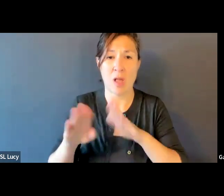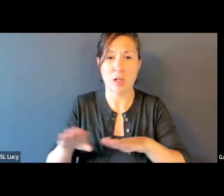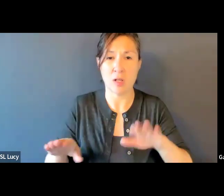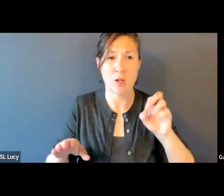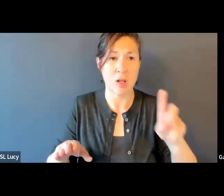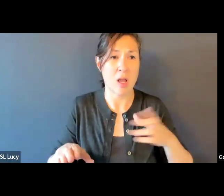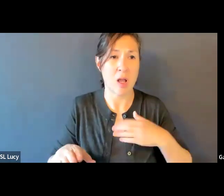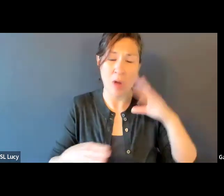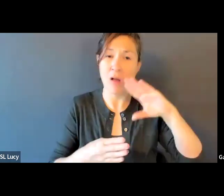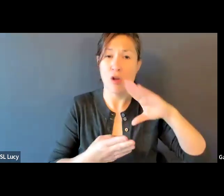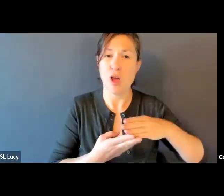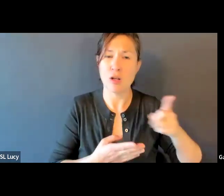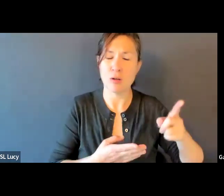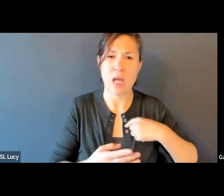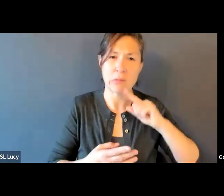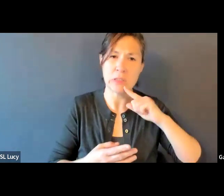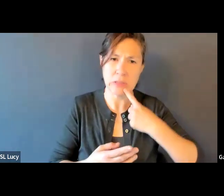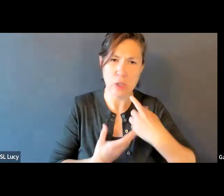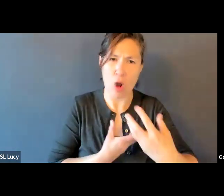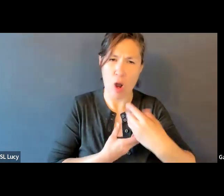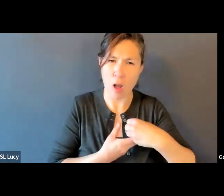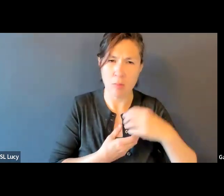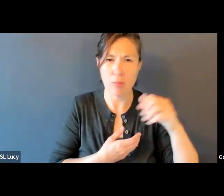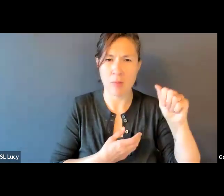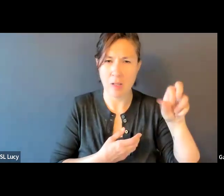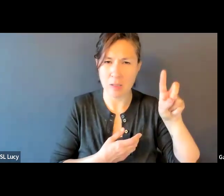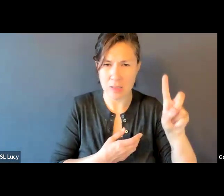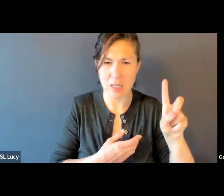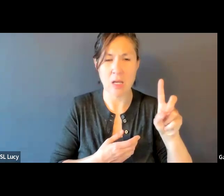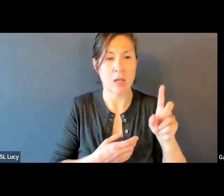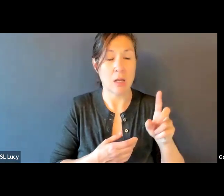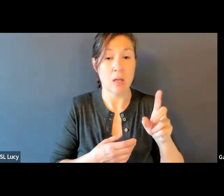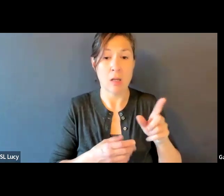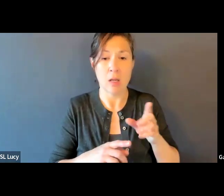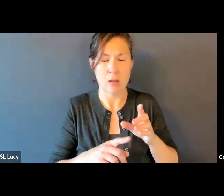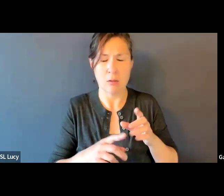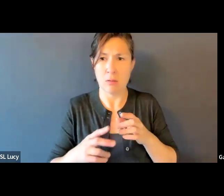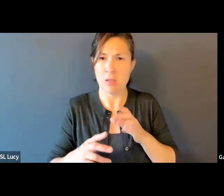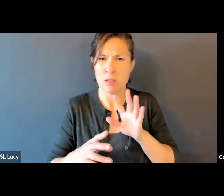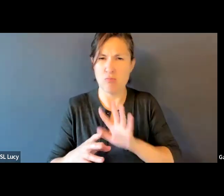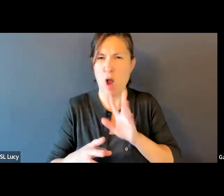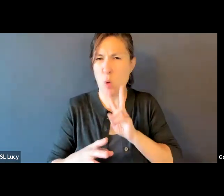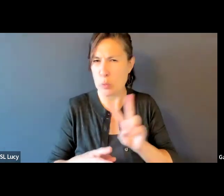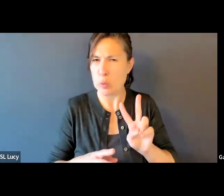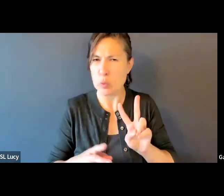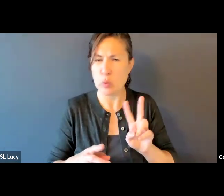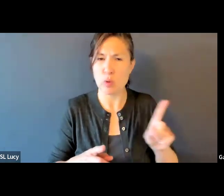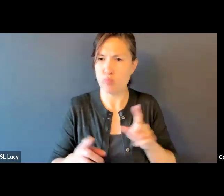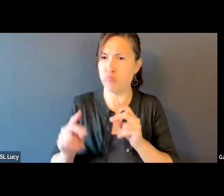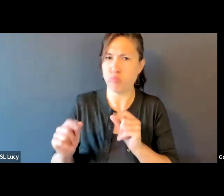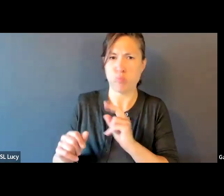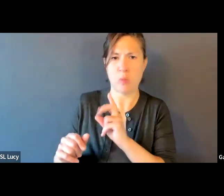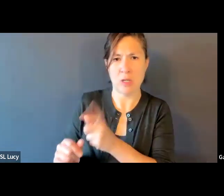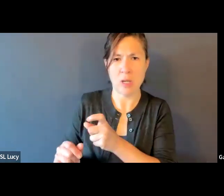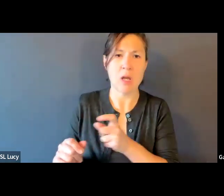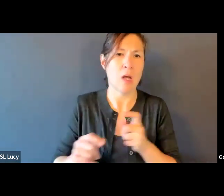severe autism disorder. We got her diagnosed very early on before she was 2 years old. We started right away with services as early intervention and ABA, and